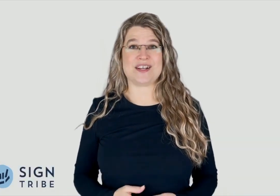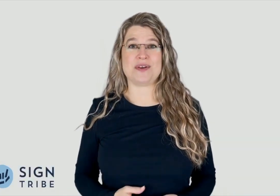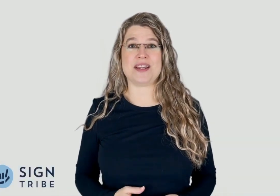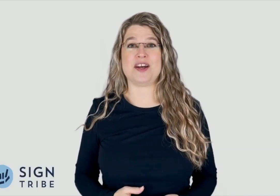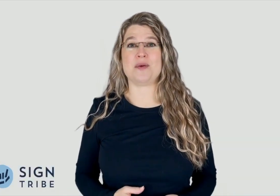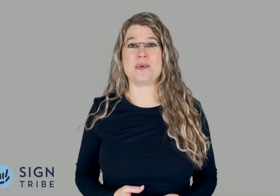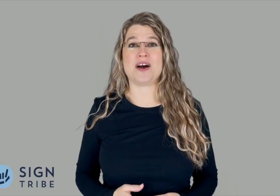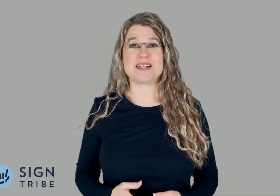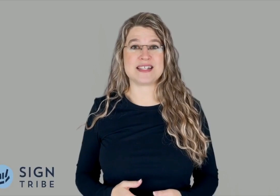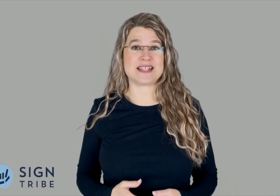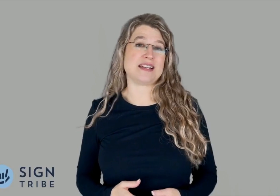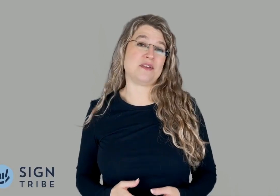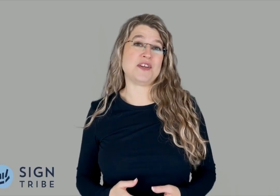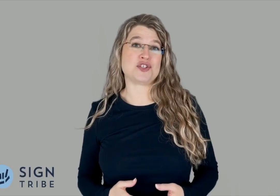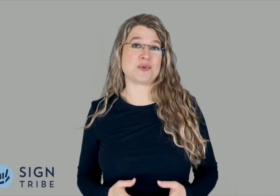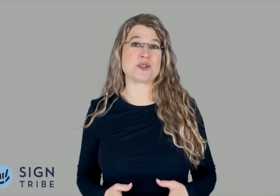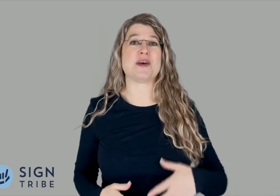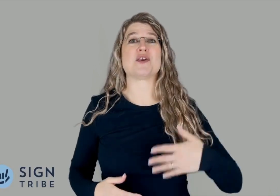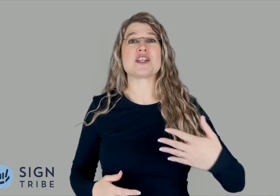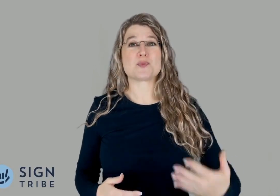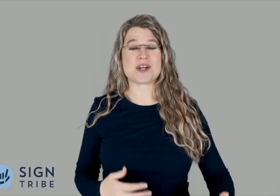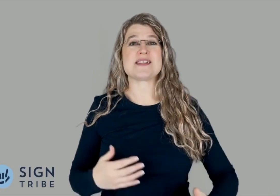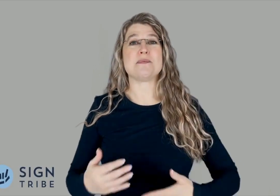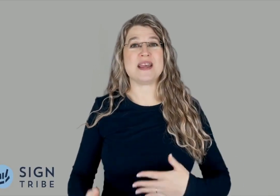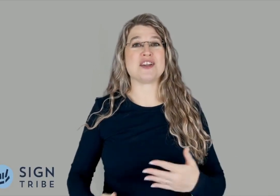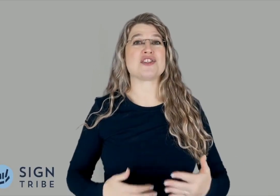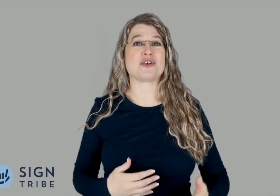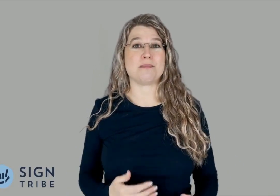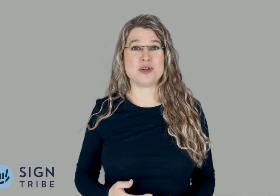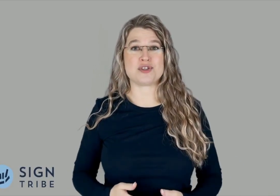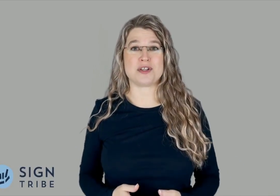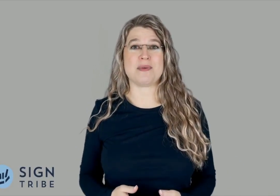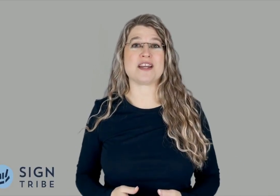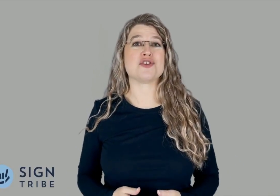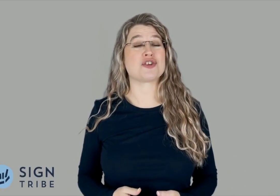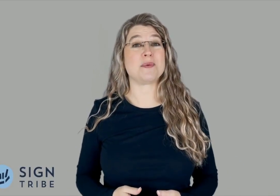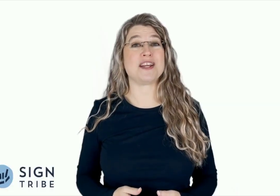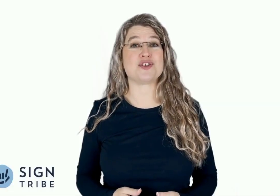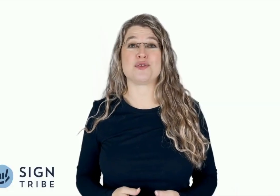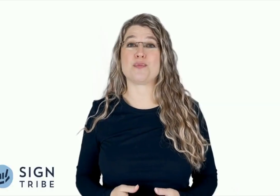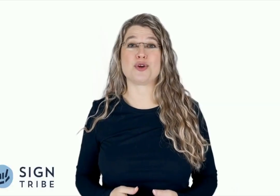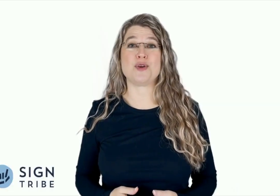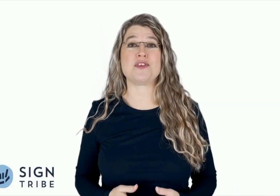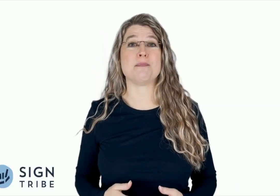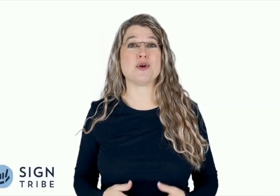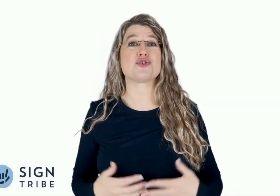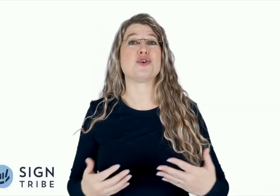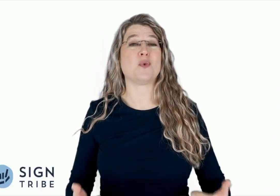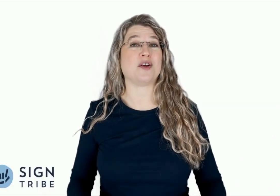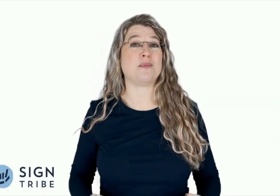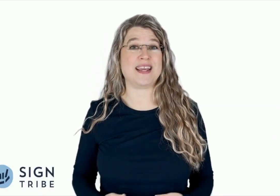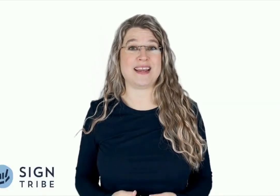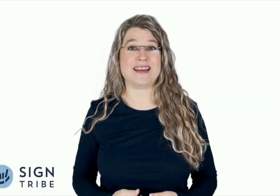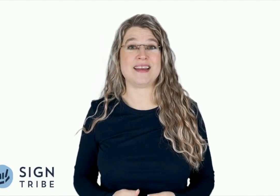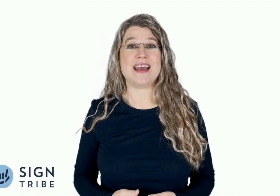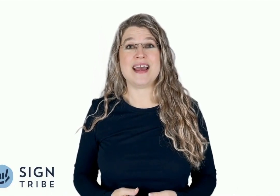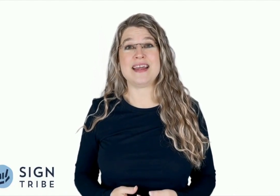can help autistic individuals better express and manage their emotion by contributing to improved emotional well-being, and it can